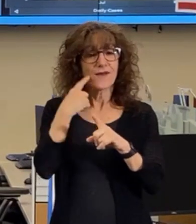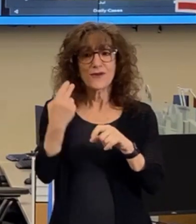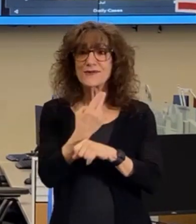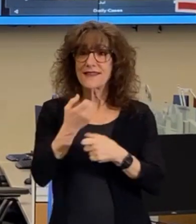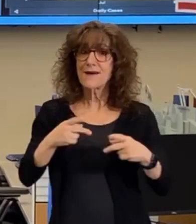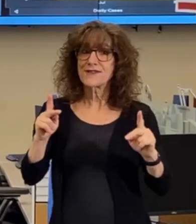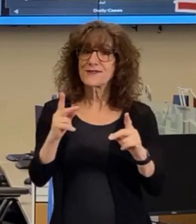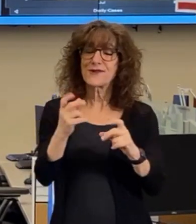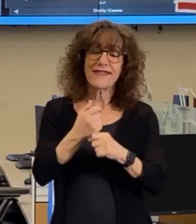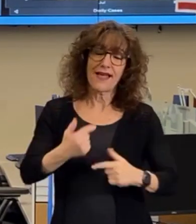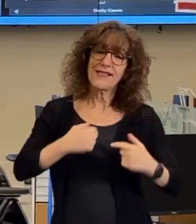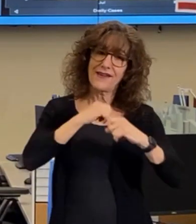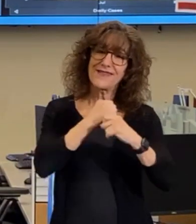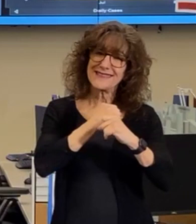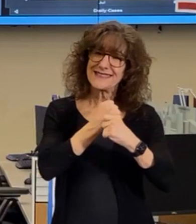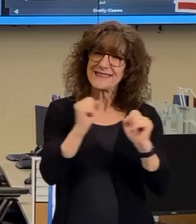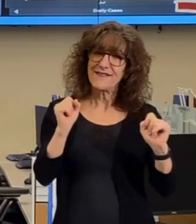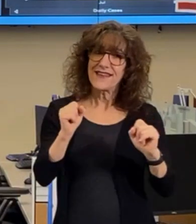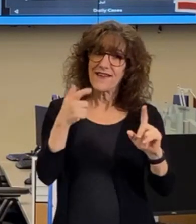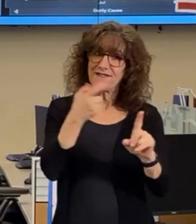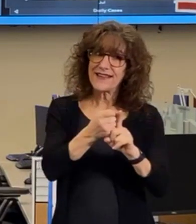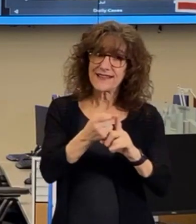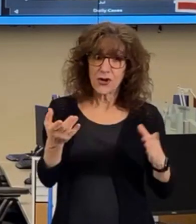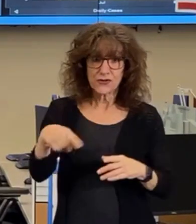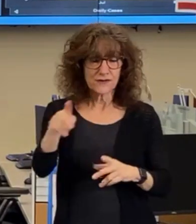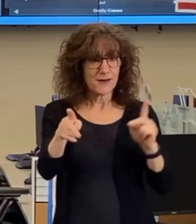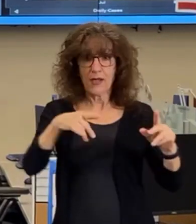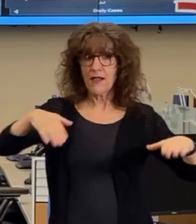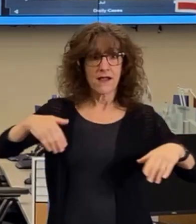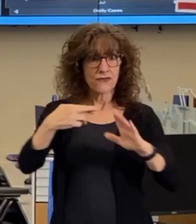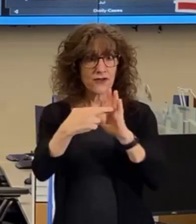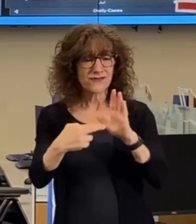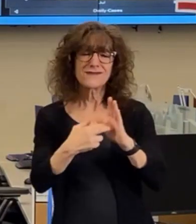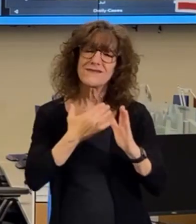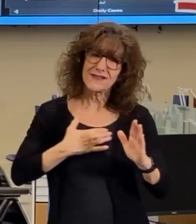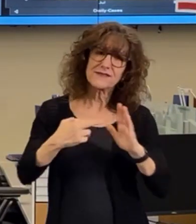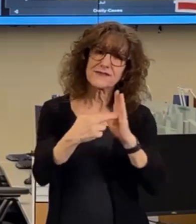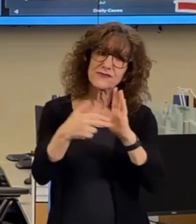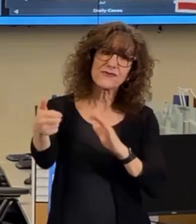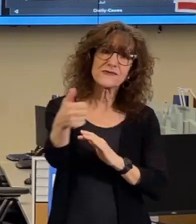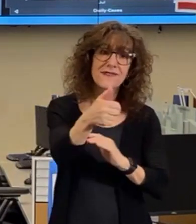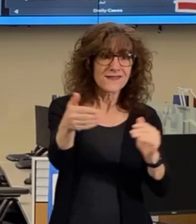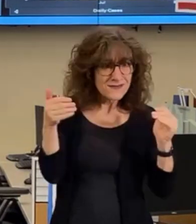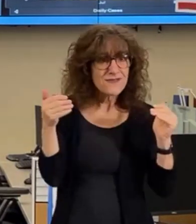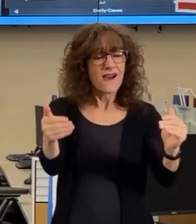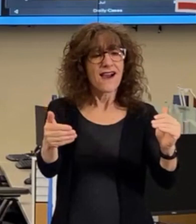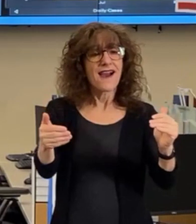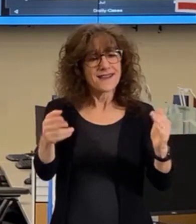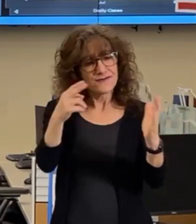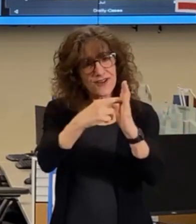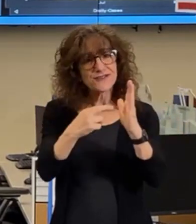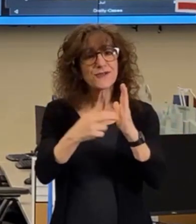opportunity to get this life-saving vaccine. I want to encourage those of you who have not registered to please do so and go ahead and get signed